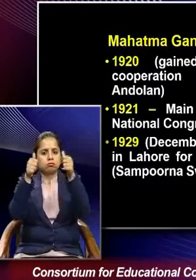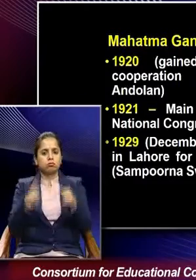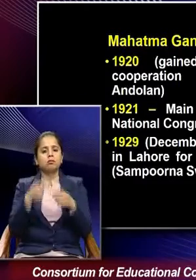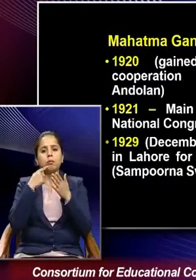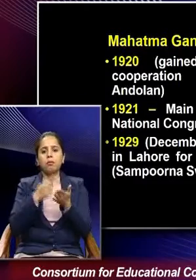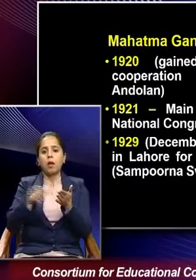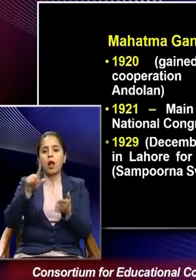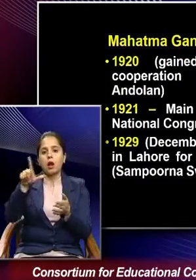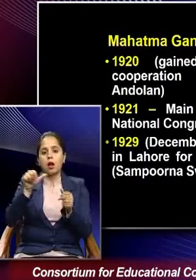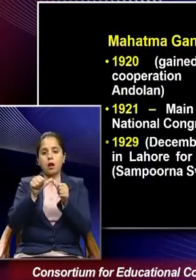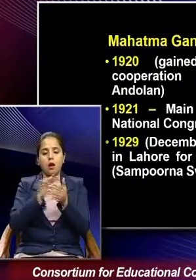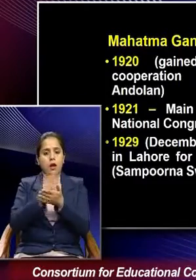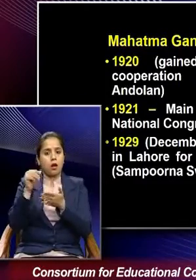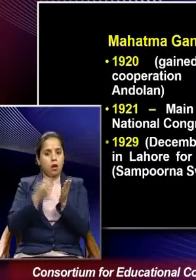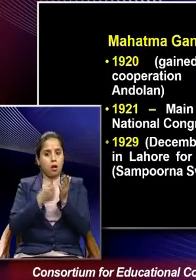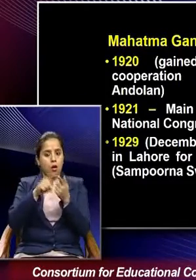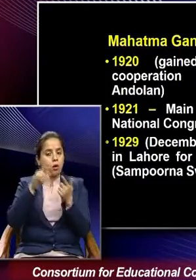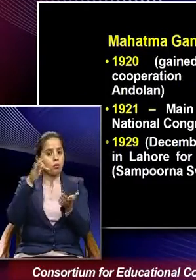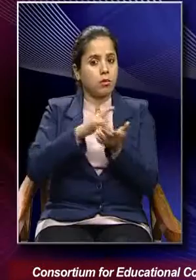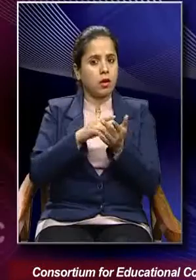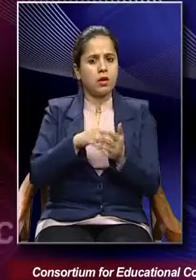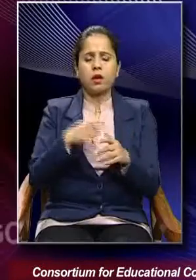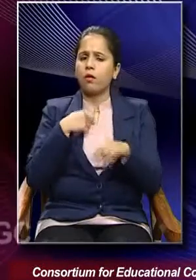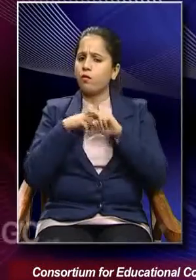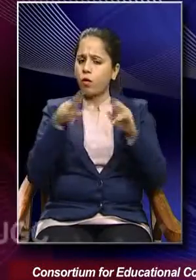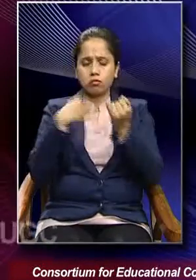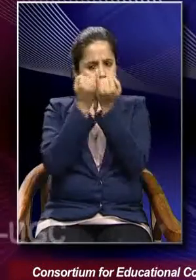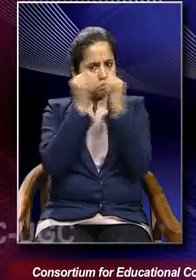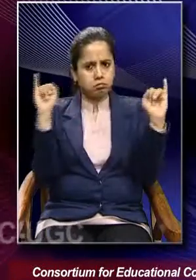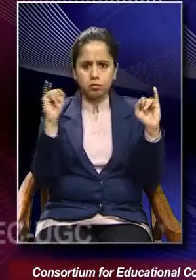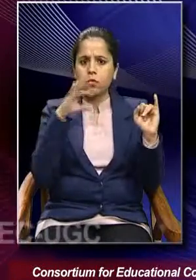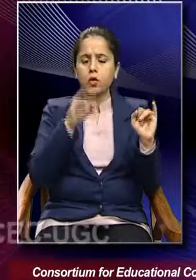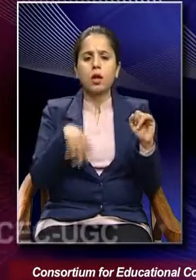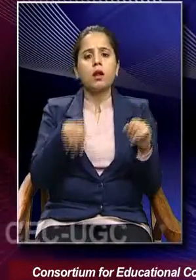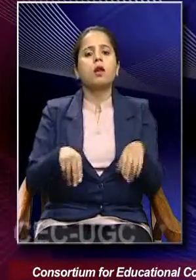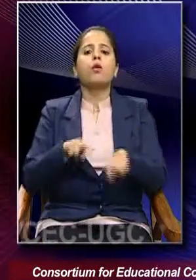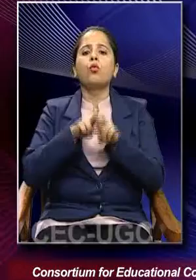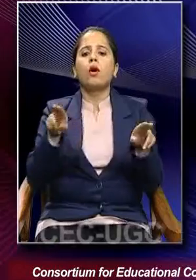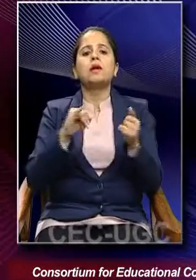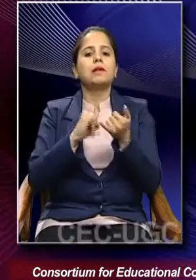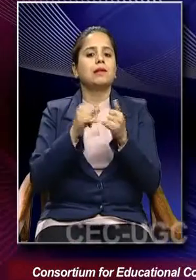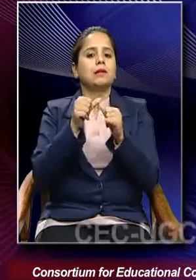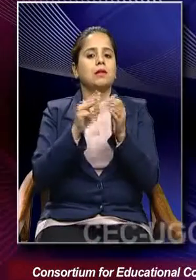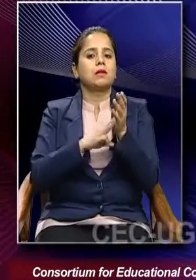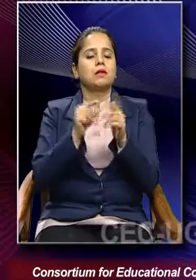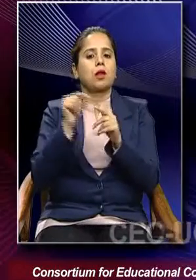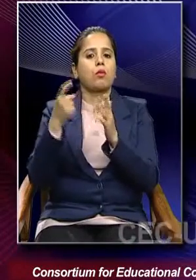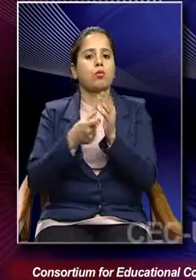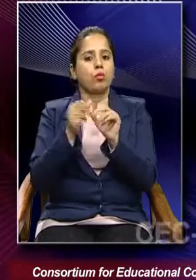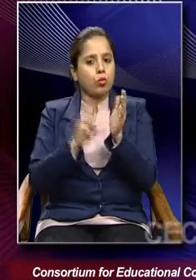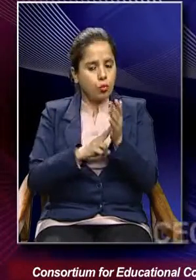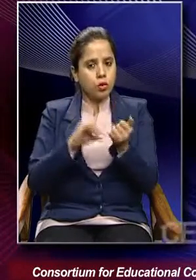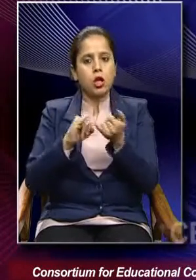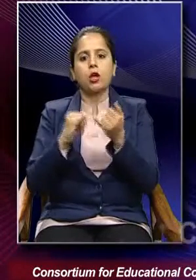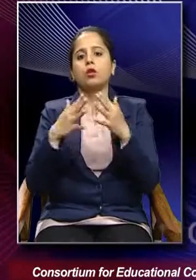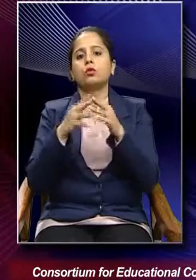in Lahore for complete independence, that is Sampurna Swaraj. 1930